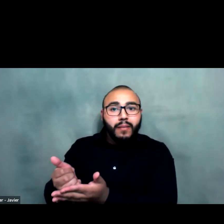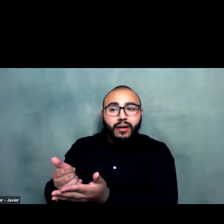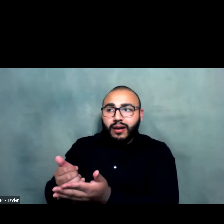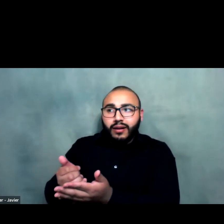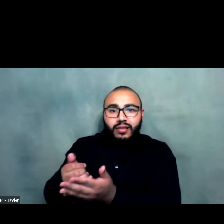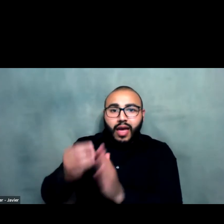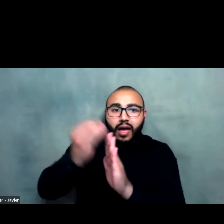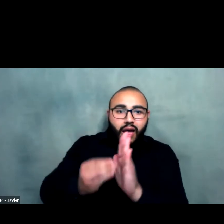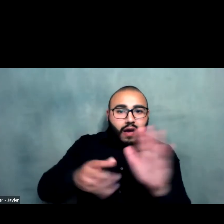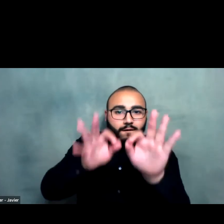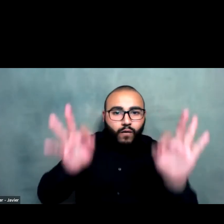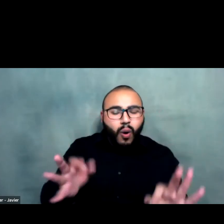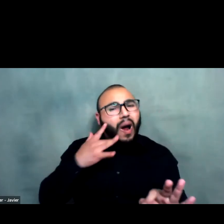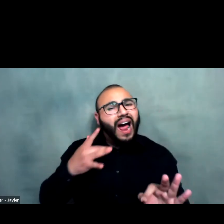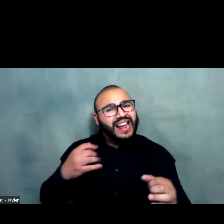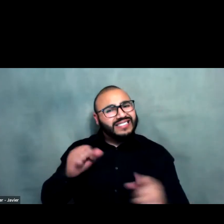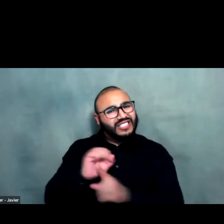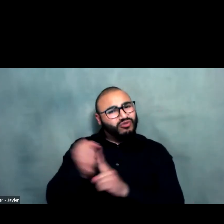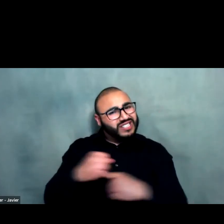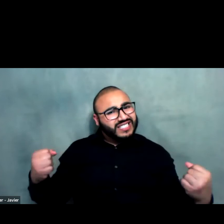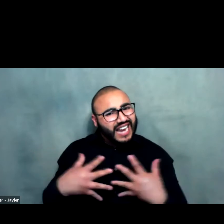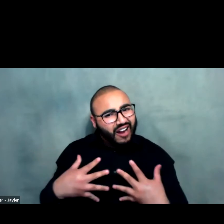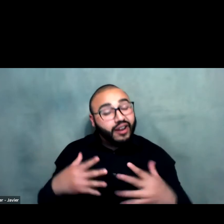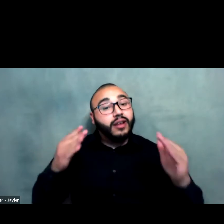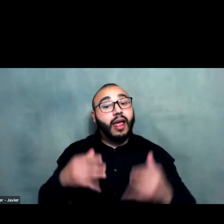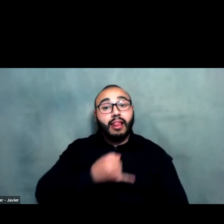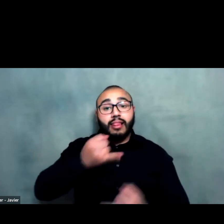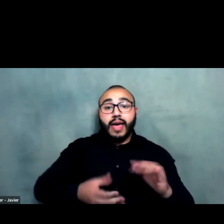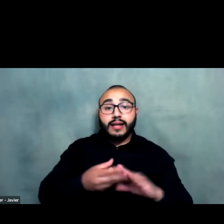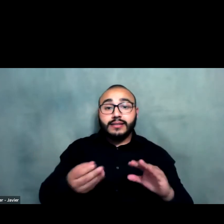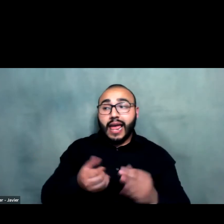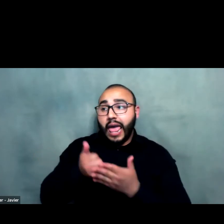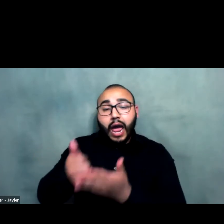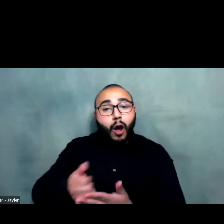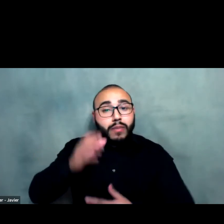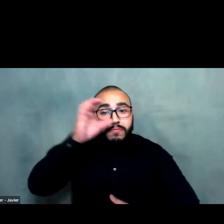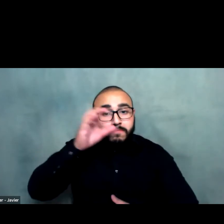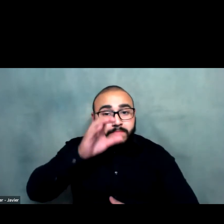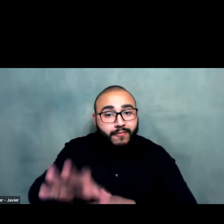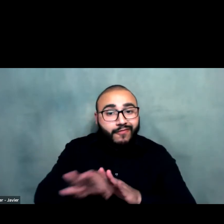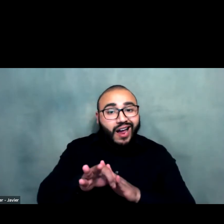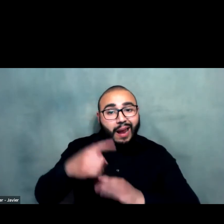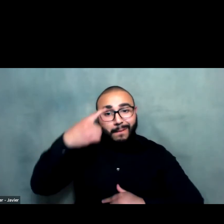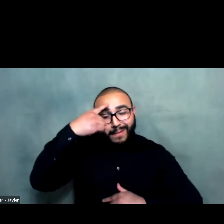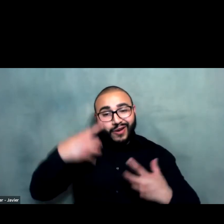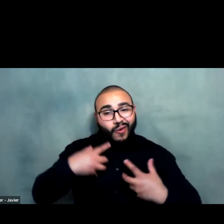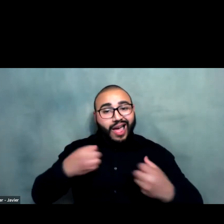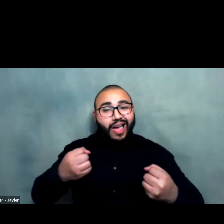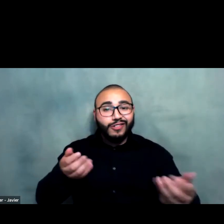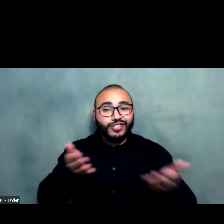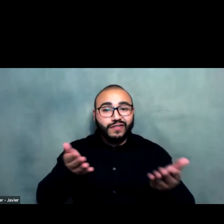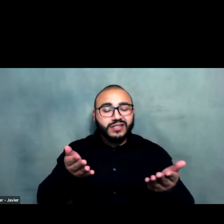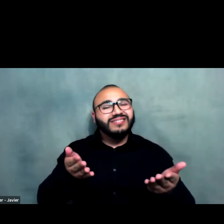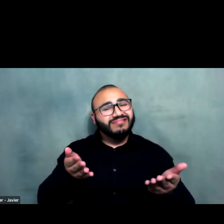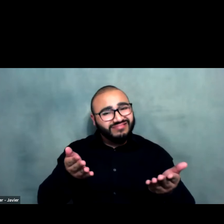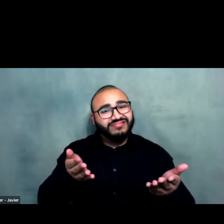And then the last thing I would say is, help them seek mental health services. It's traumatic. A lot of